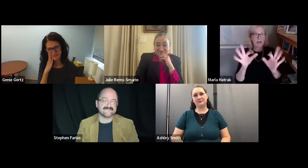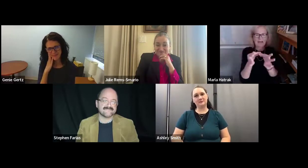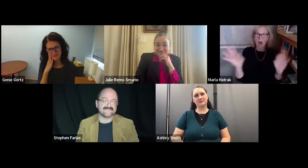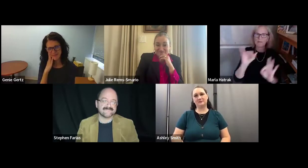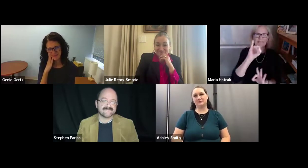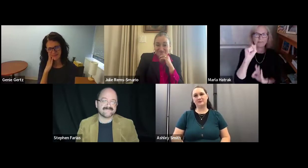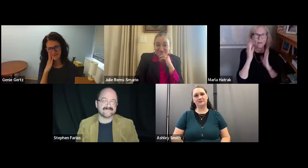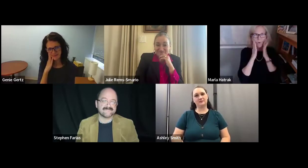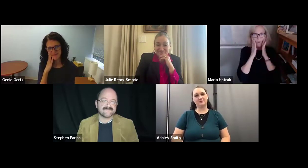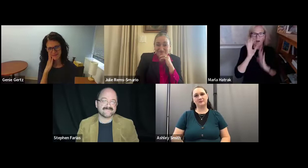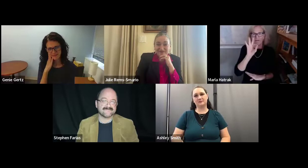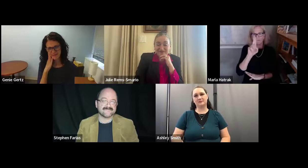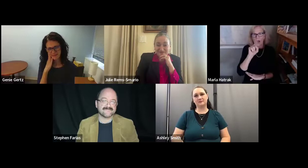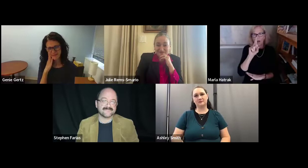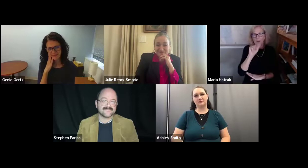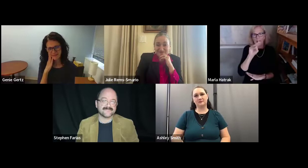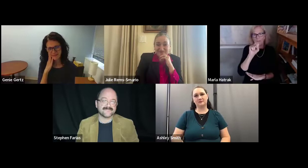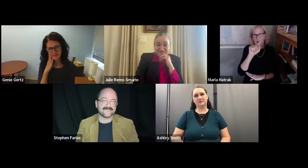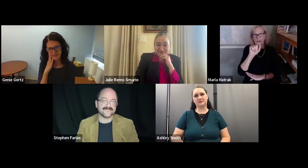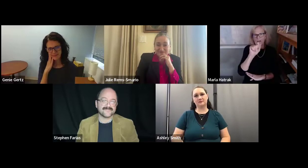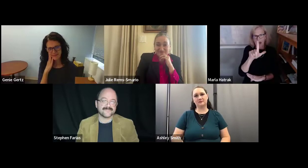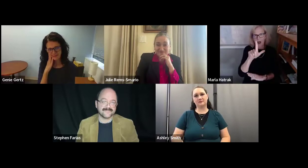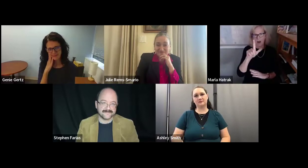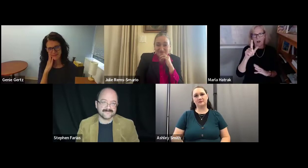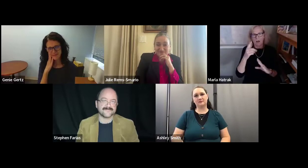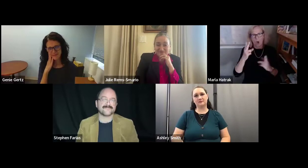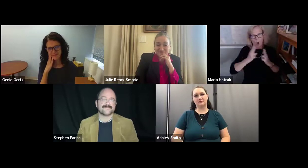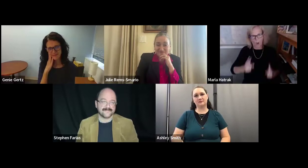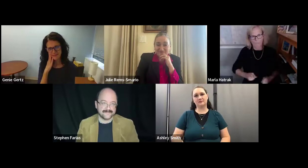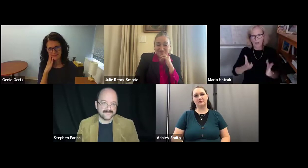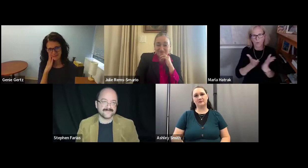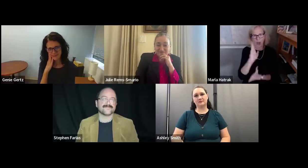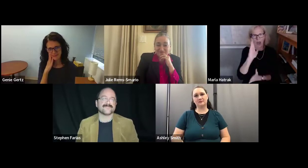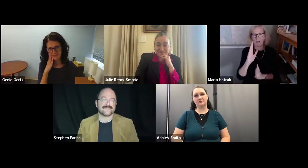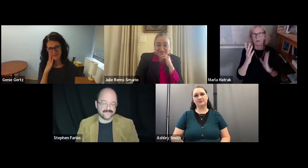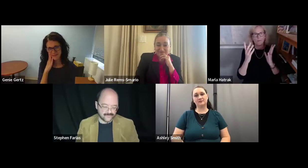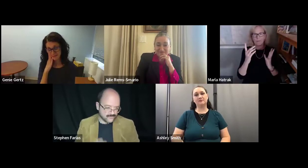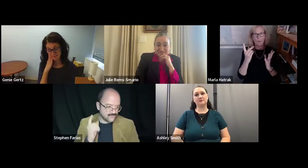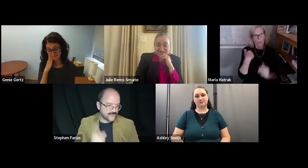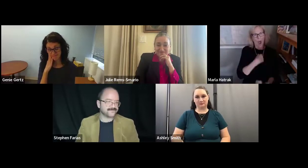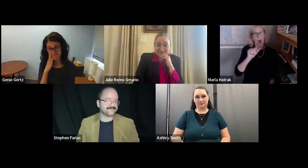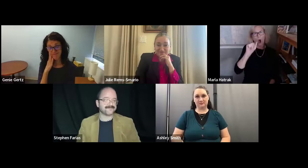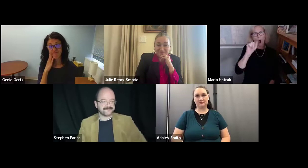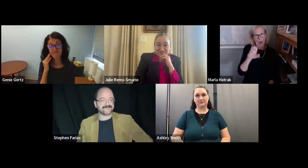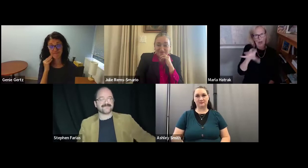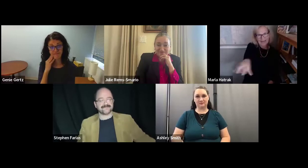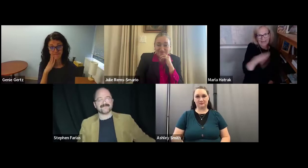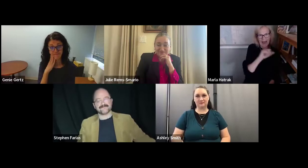gaps of the spoken language of English. So language itself is what is fundamental. It is a human right for